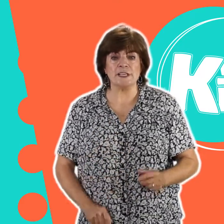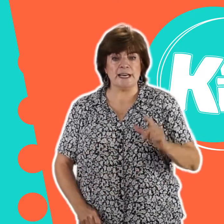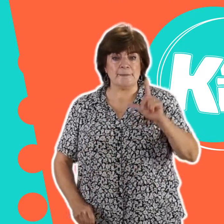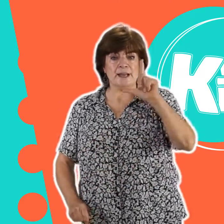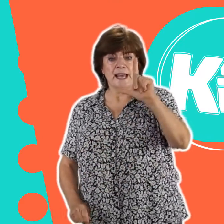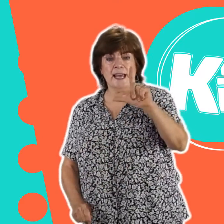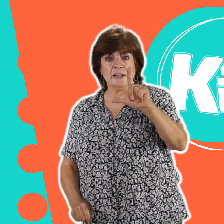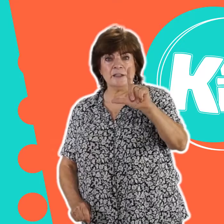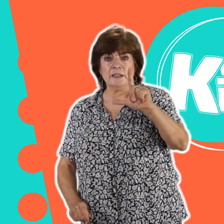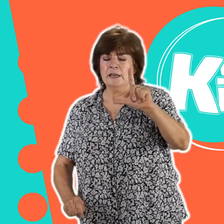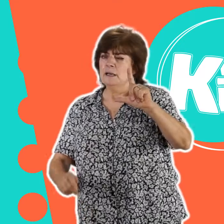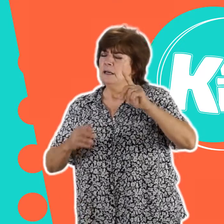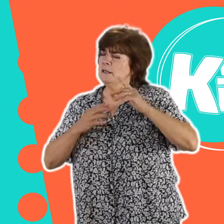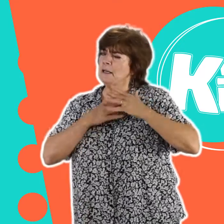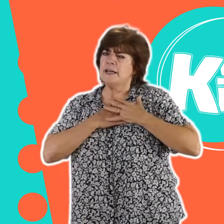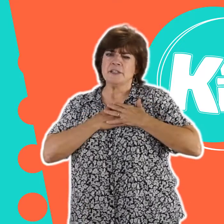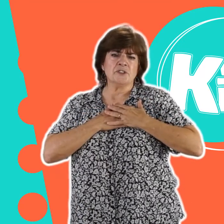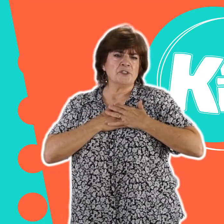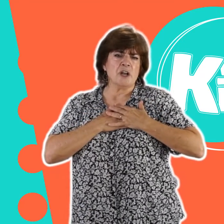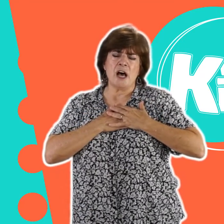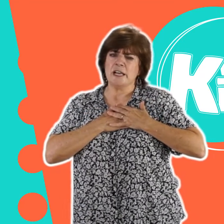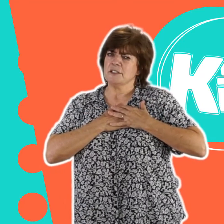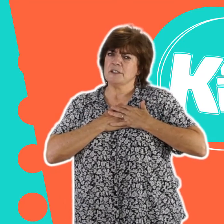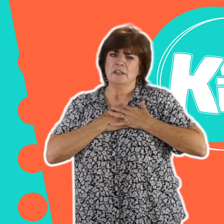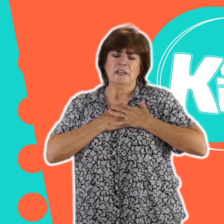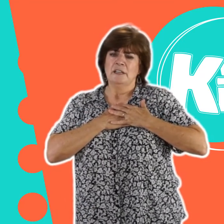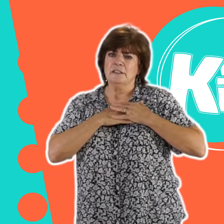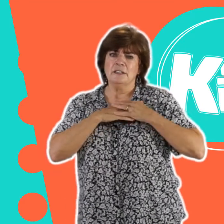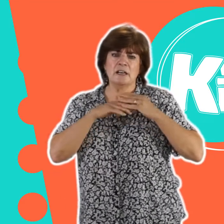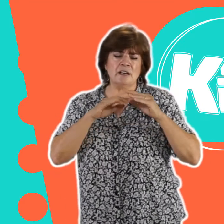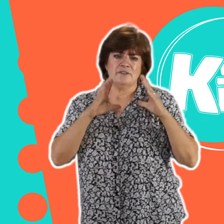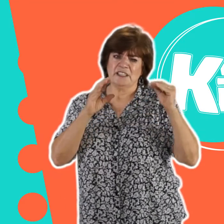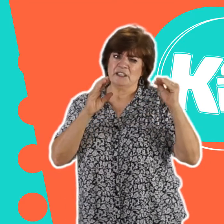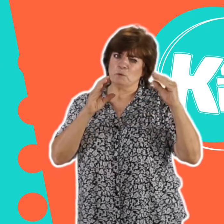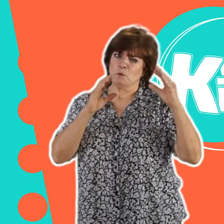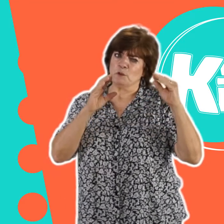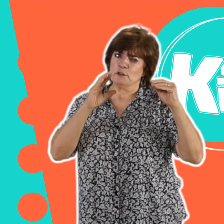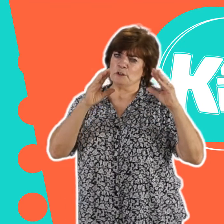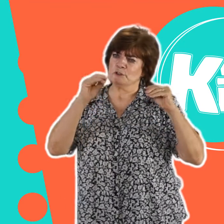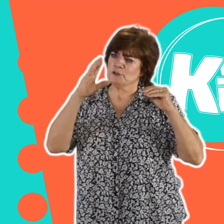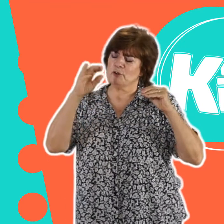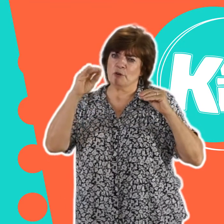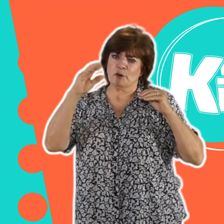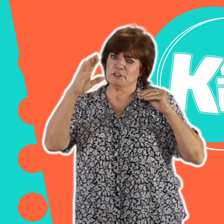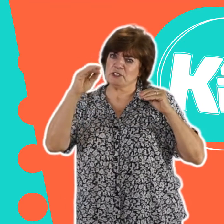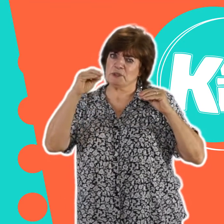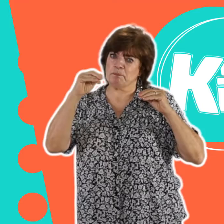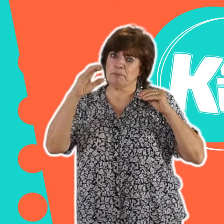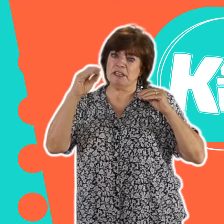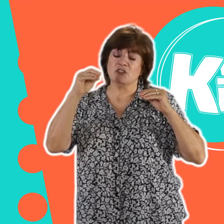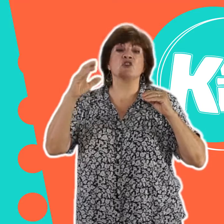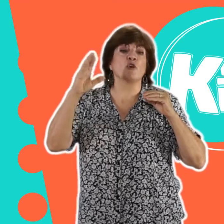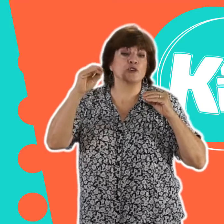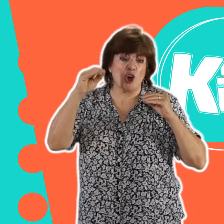time. L. Let us not love in words or speech or